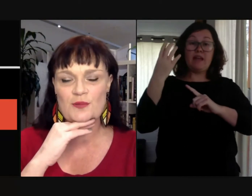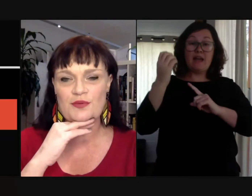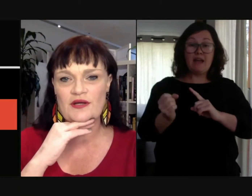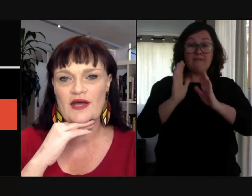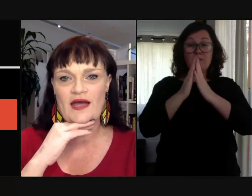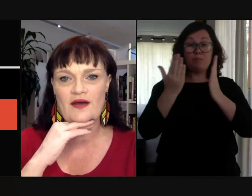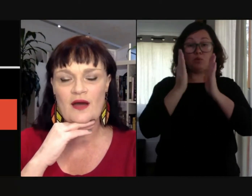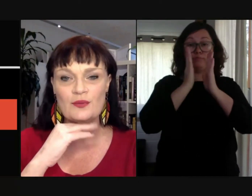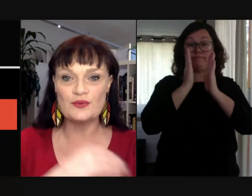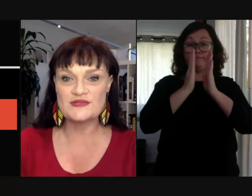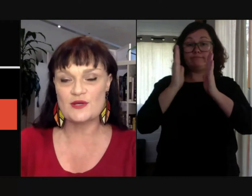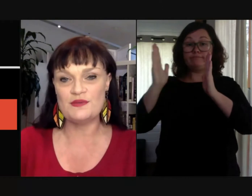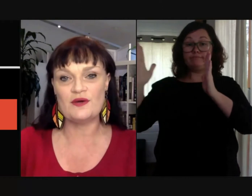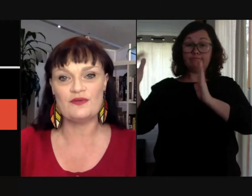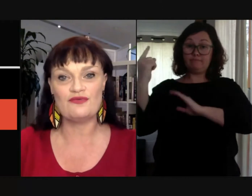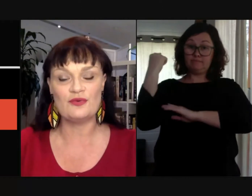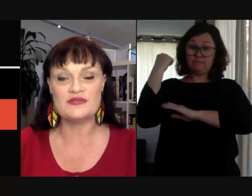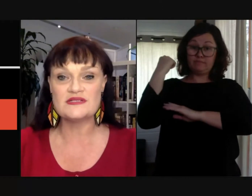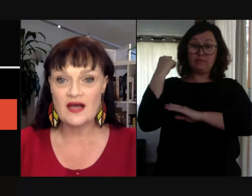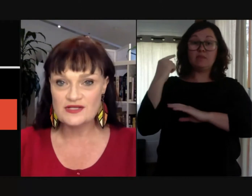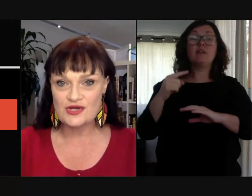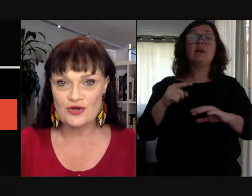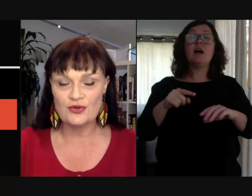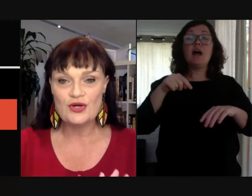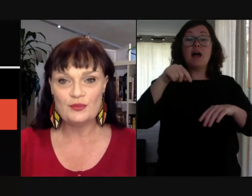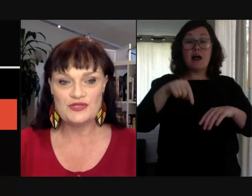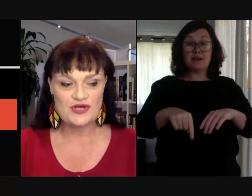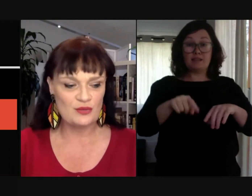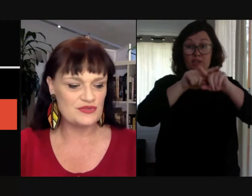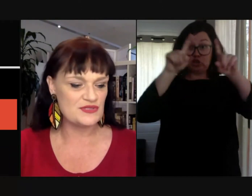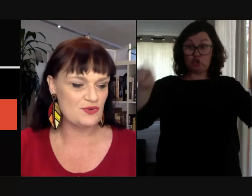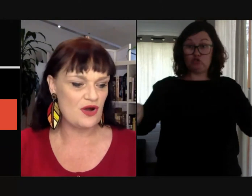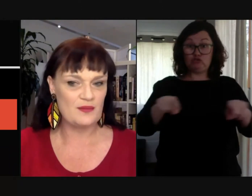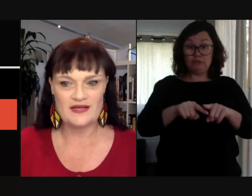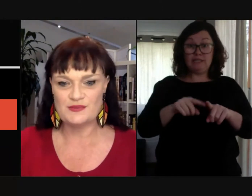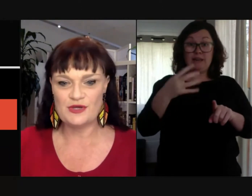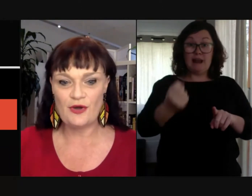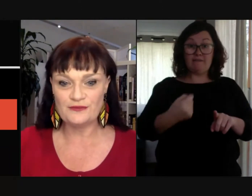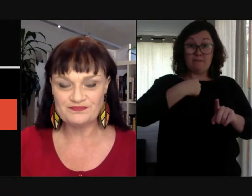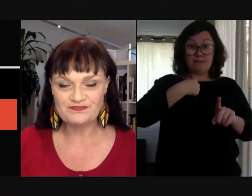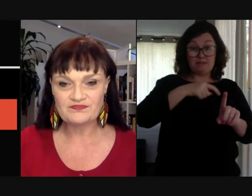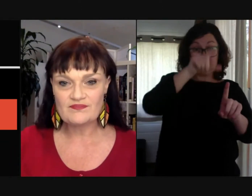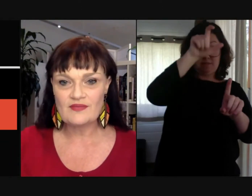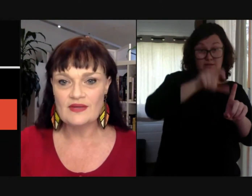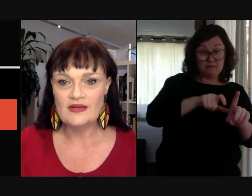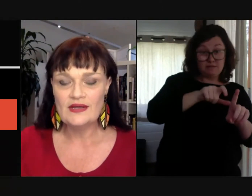Auslan interpreter, and I will also be going through a slideshow, which I will describe as we go.